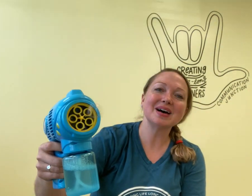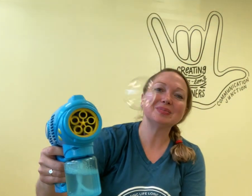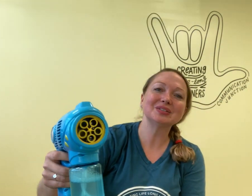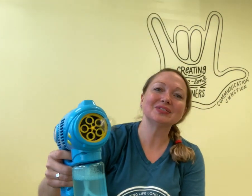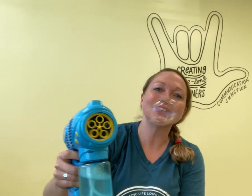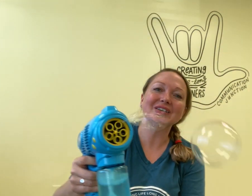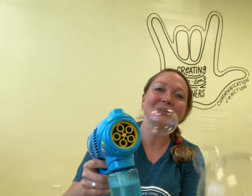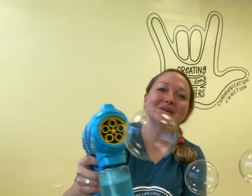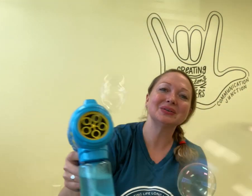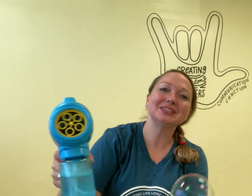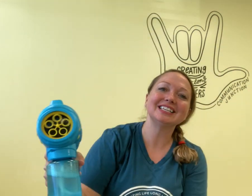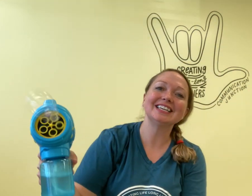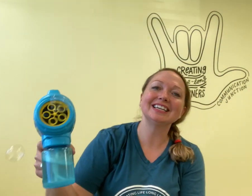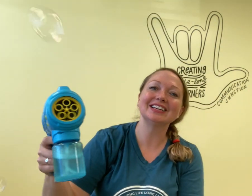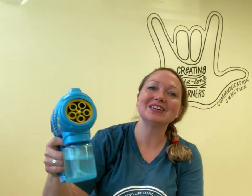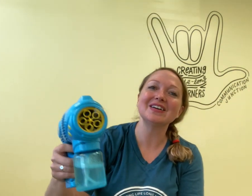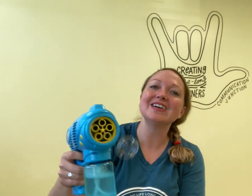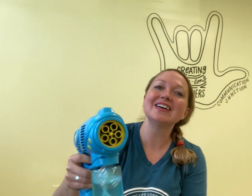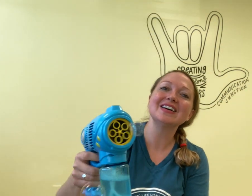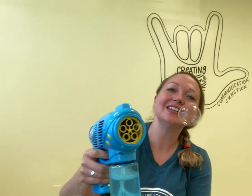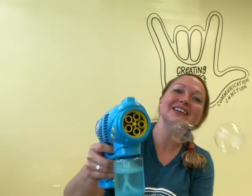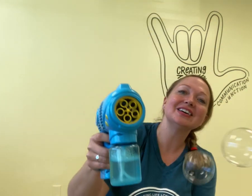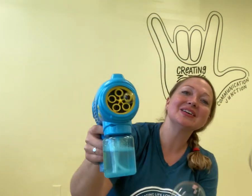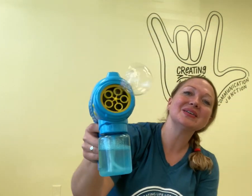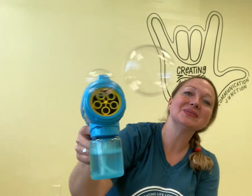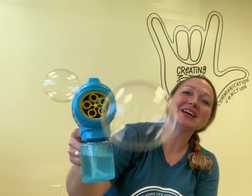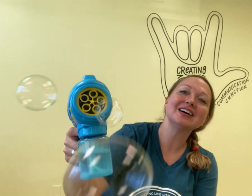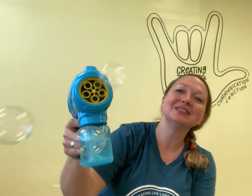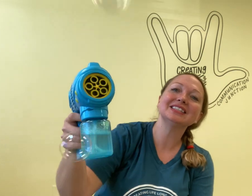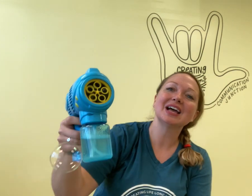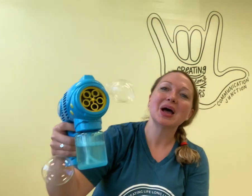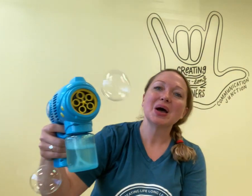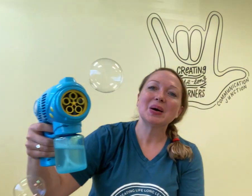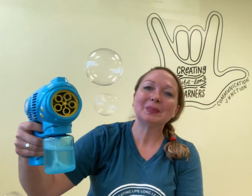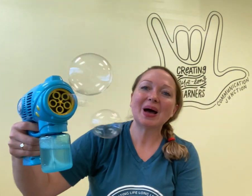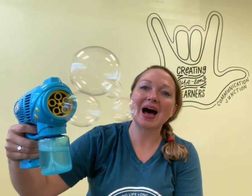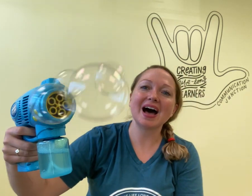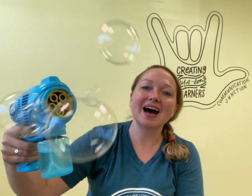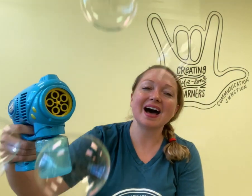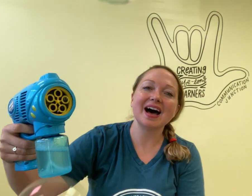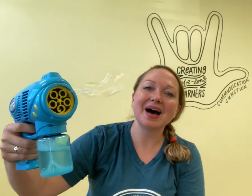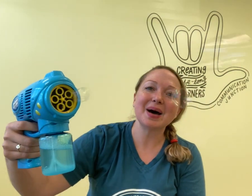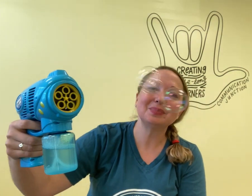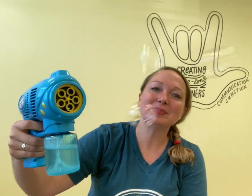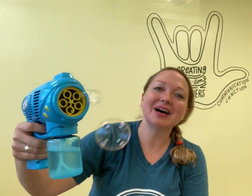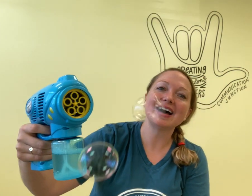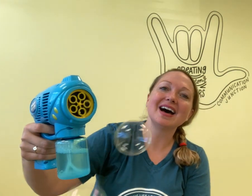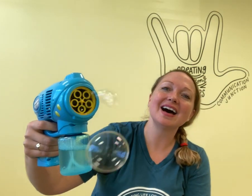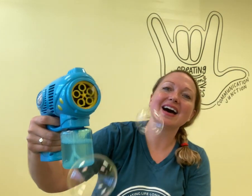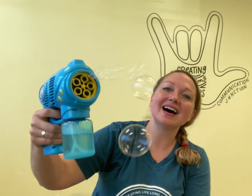Bubbles floating all around. Pop,